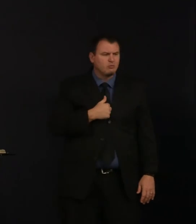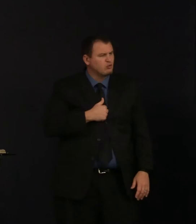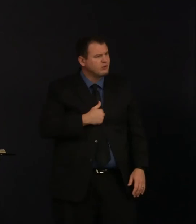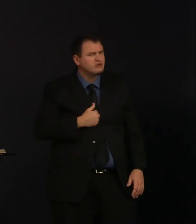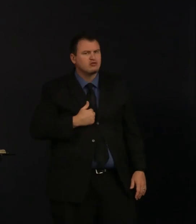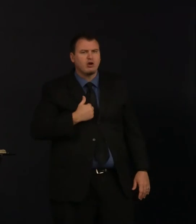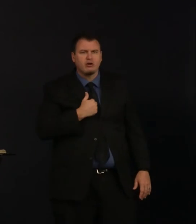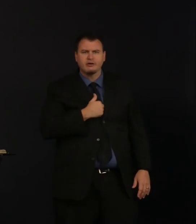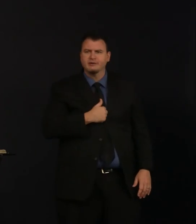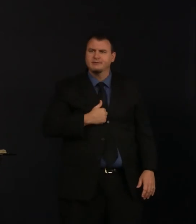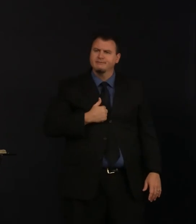I will put myself